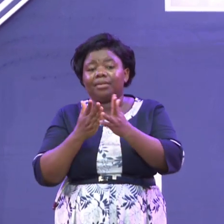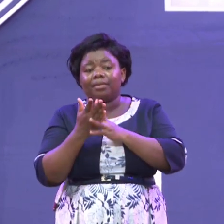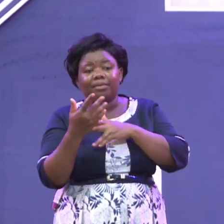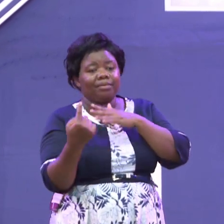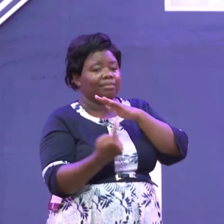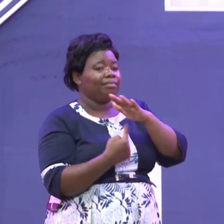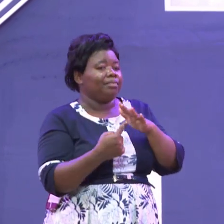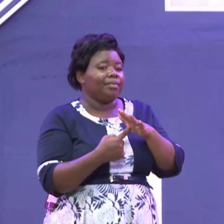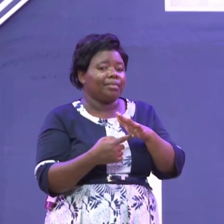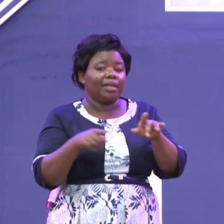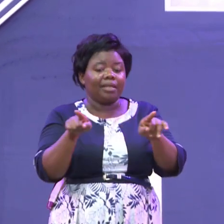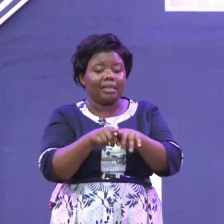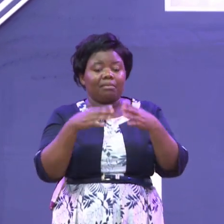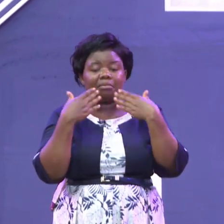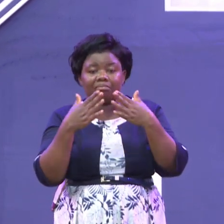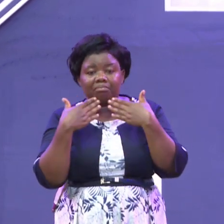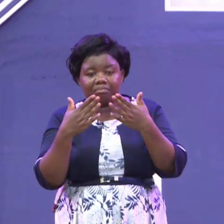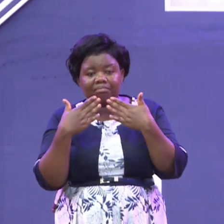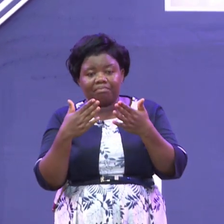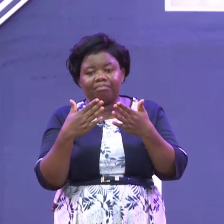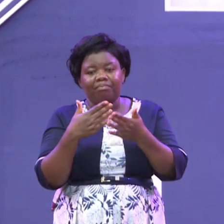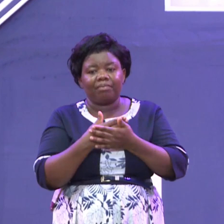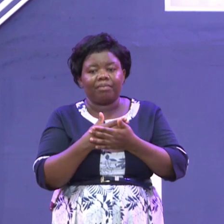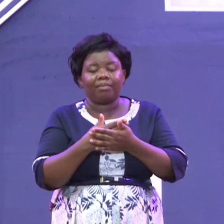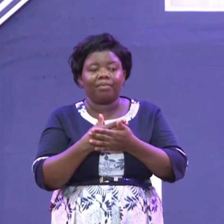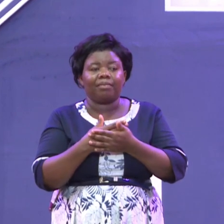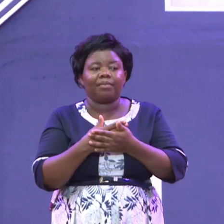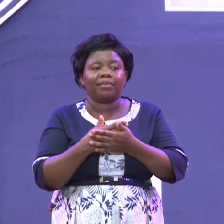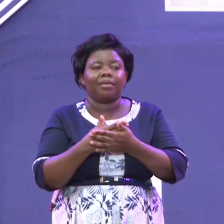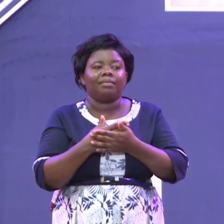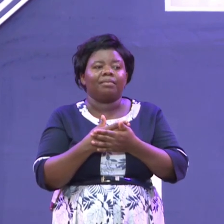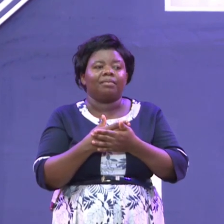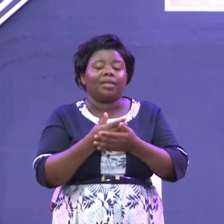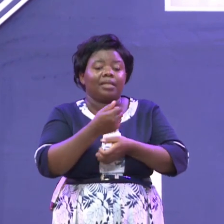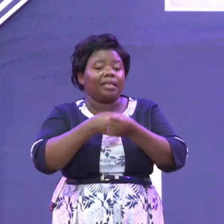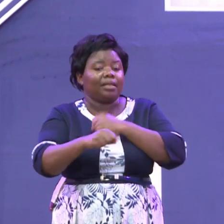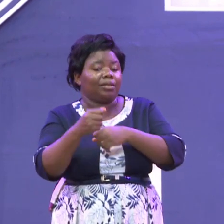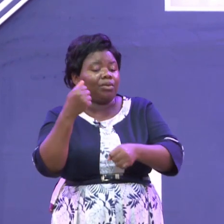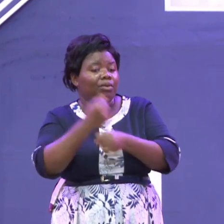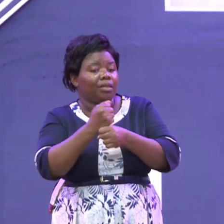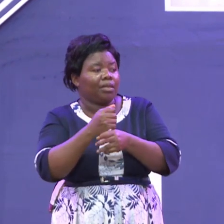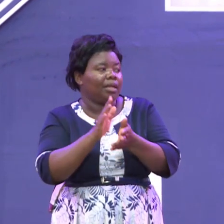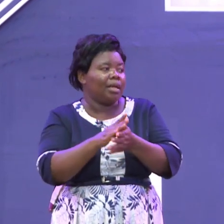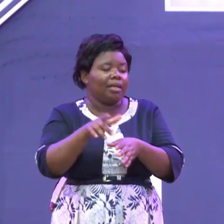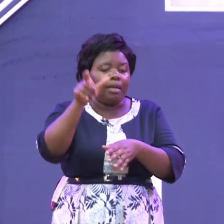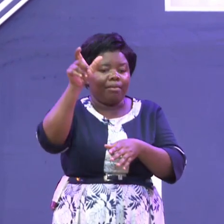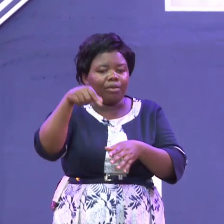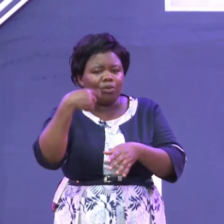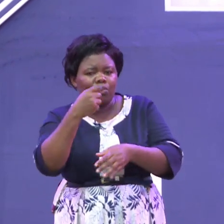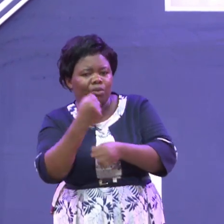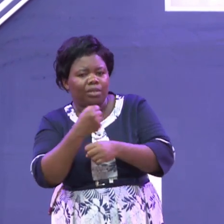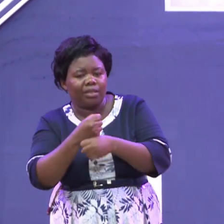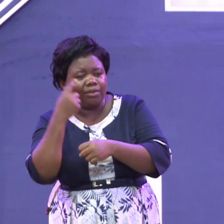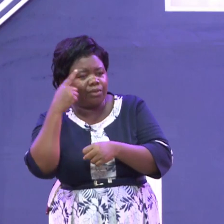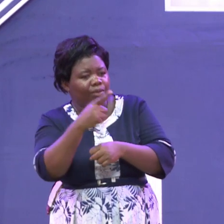bayita okusiima. Wabaawo ekikolwa ekyakukolerwa n'eyakikola. Kati eyakikola gw'osiima.